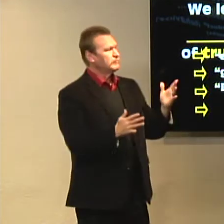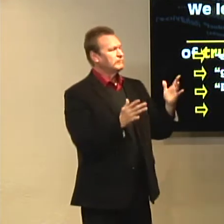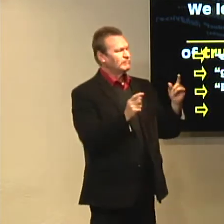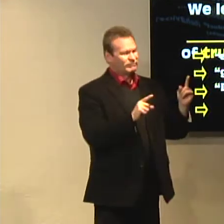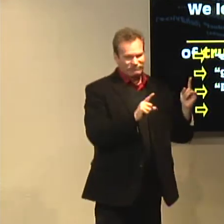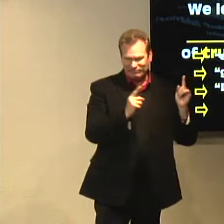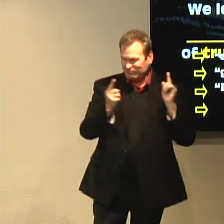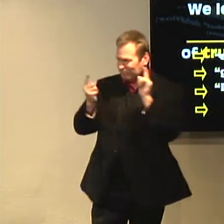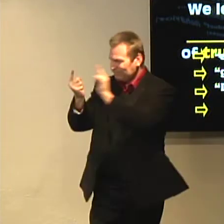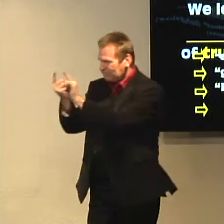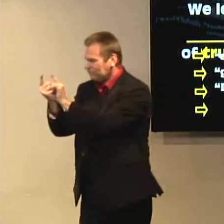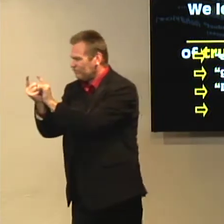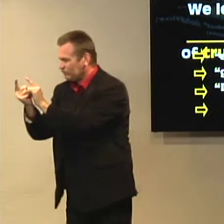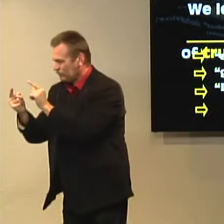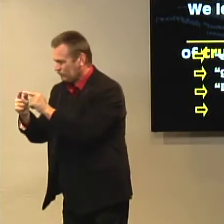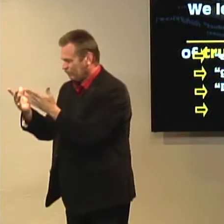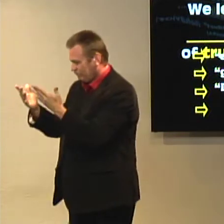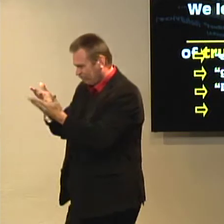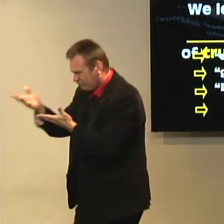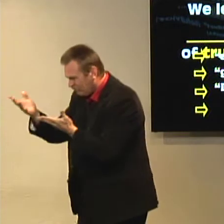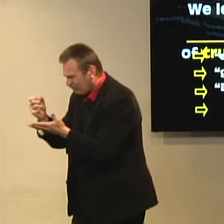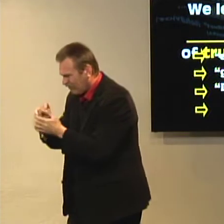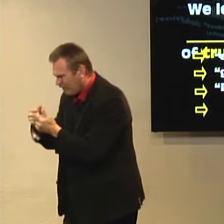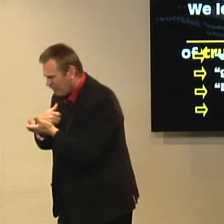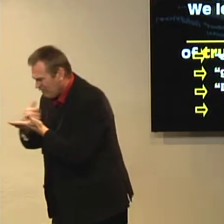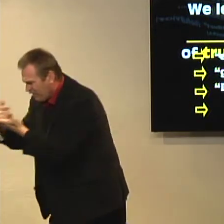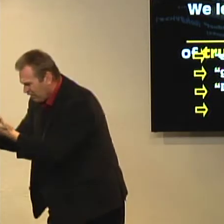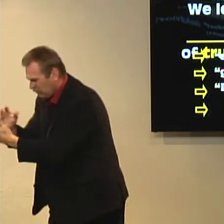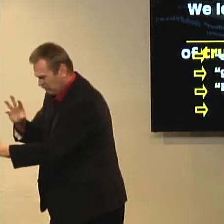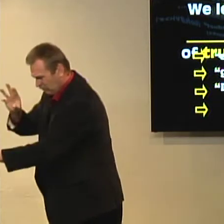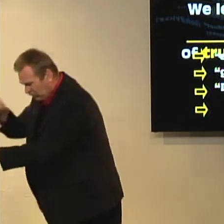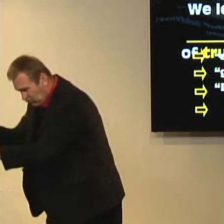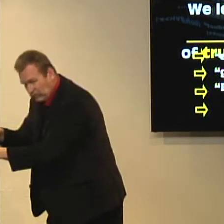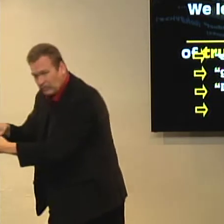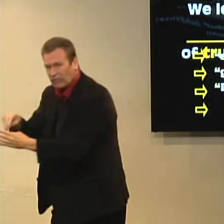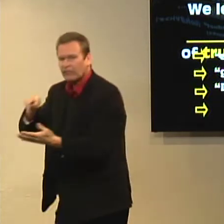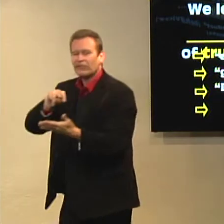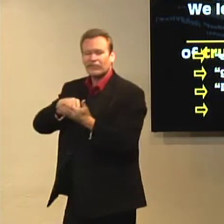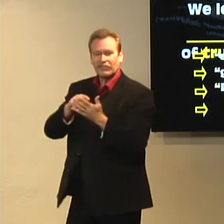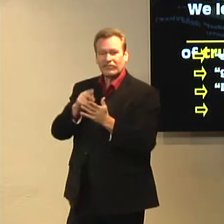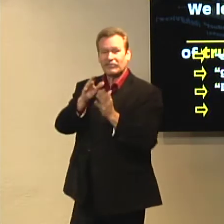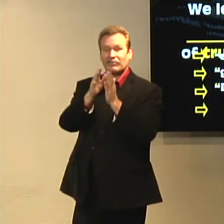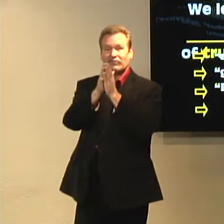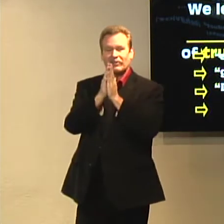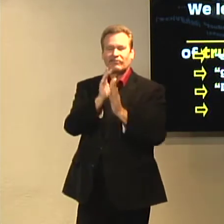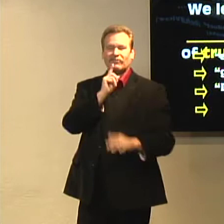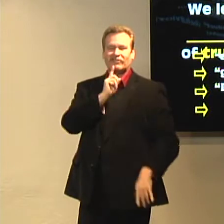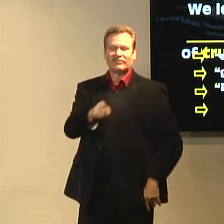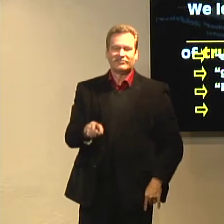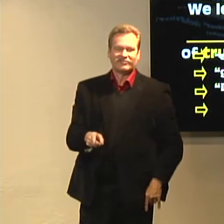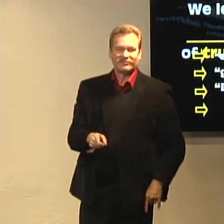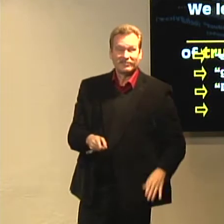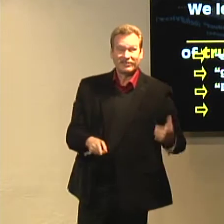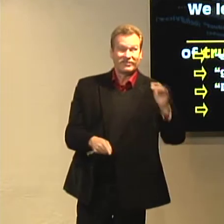need to prove it. And he's like, well, your brothers and sisters who are being persecuted, you need to get involved in their lives. You need to help them